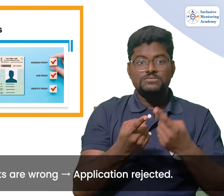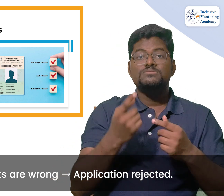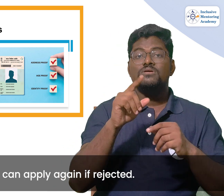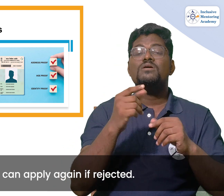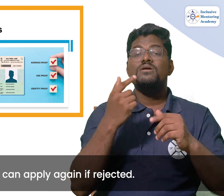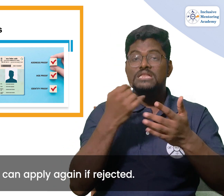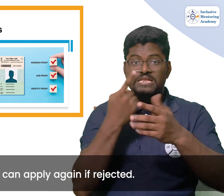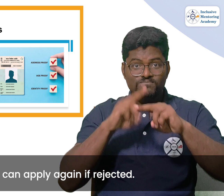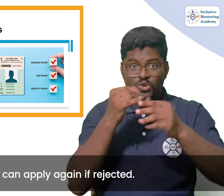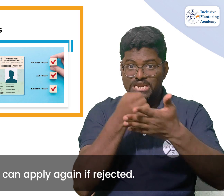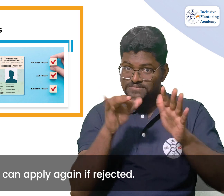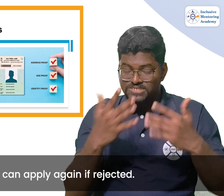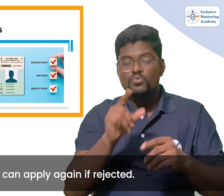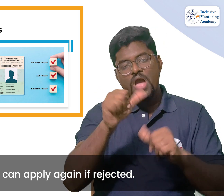You can apply again if rejected.